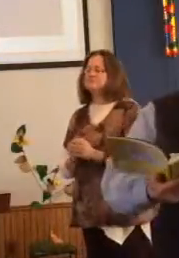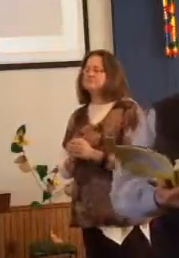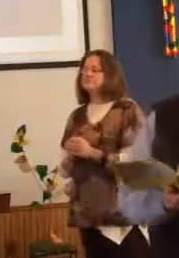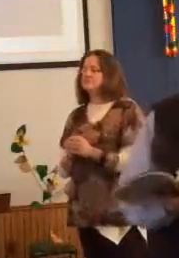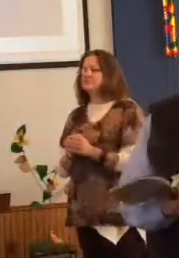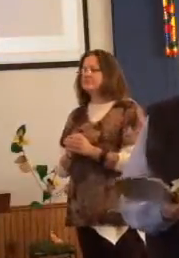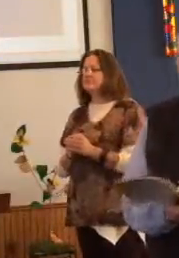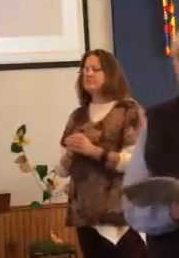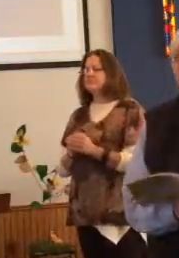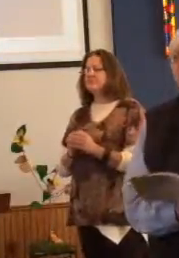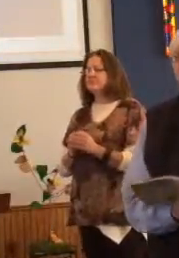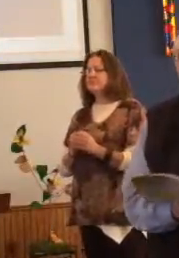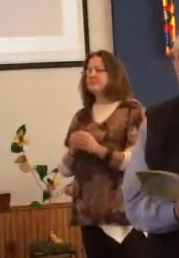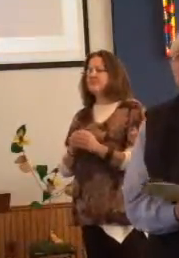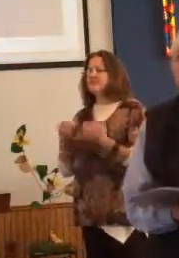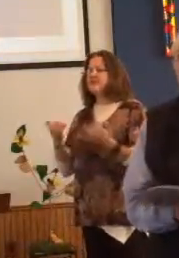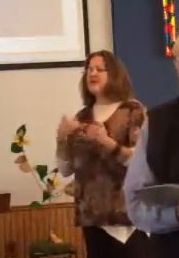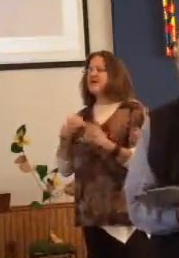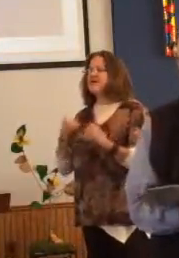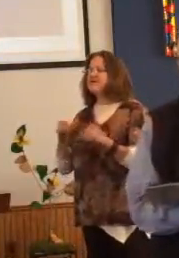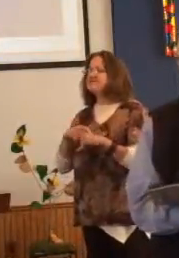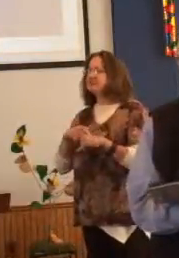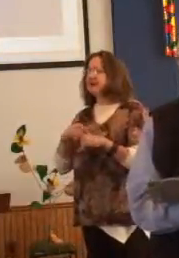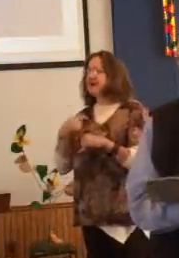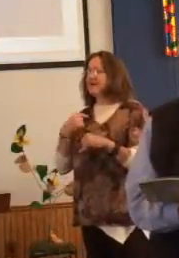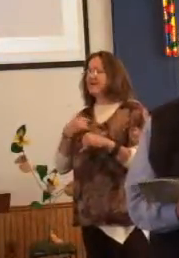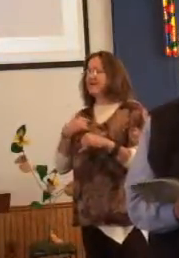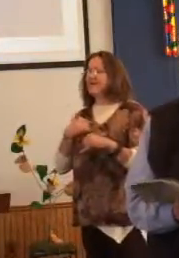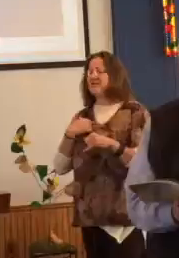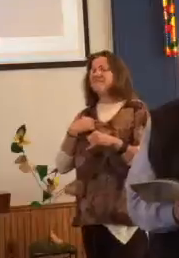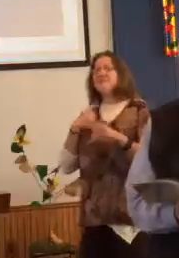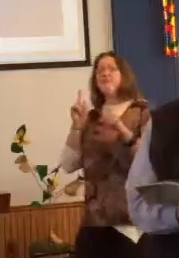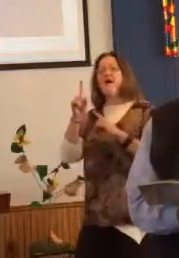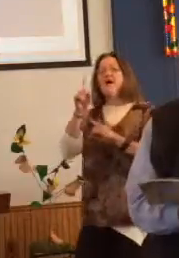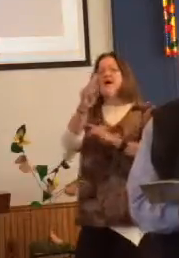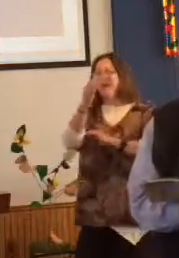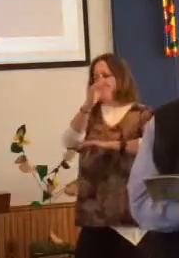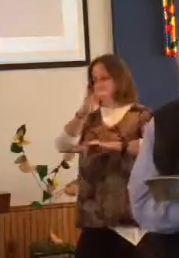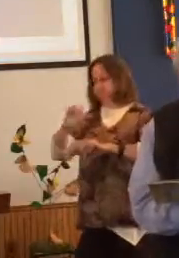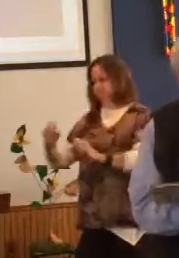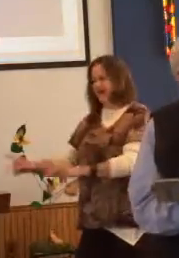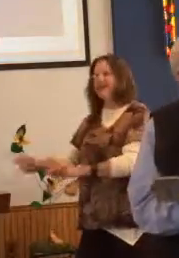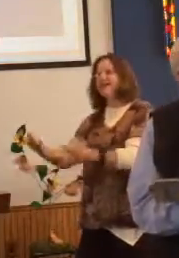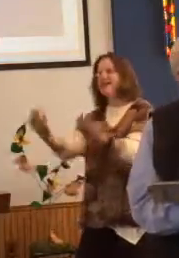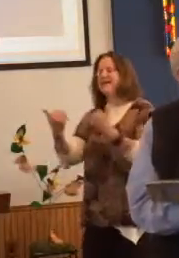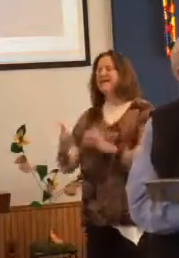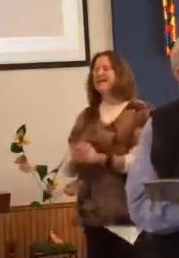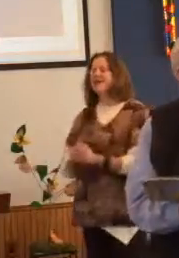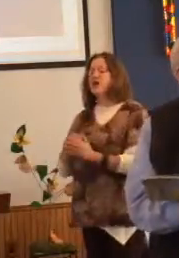So, when we left, Stripe was on the top of the caterpillar pillar,